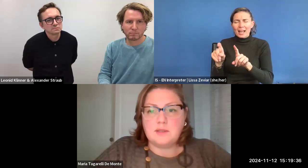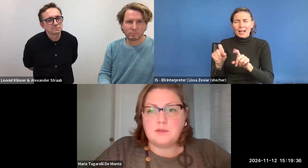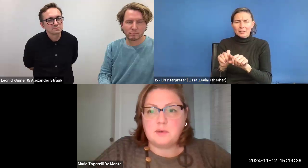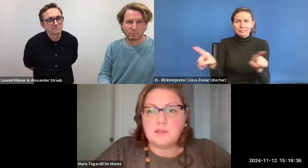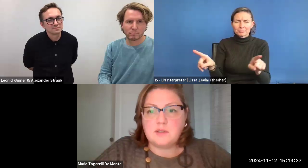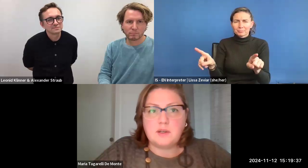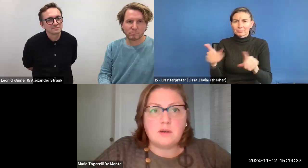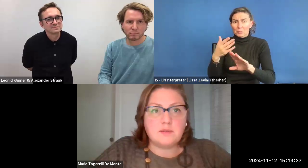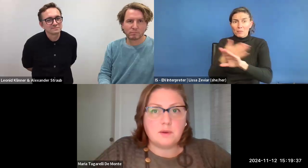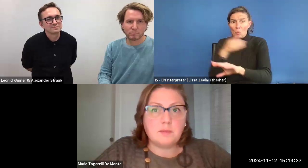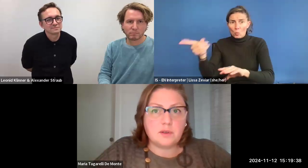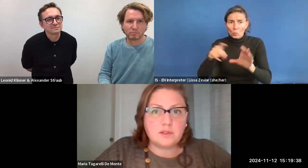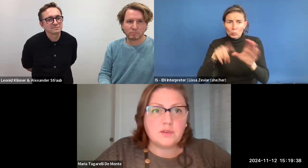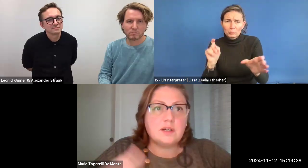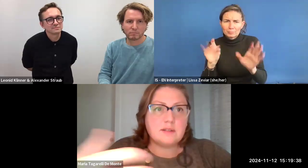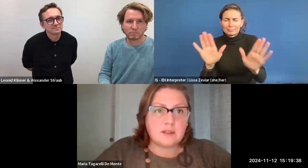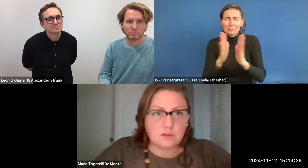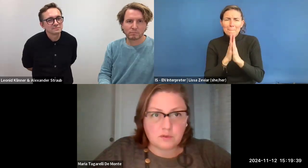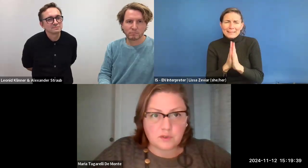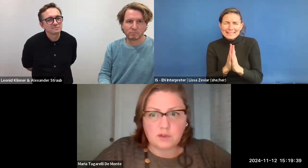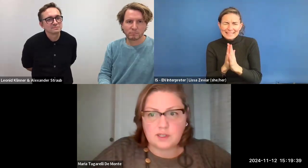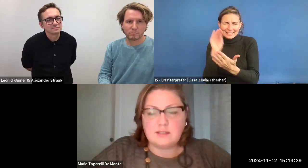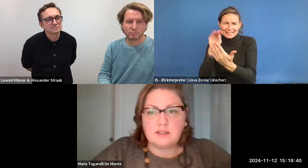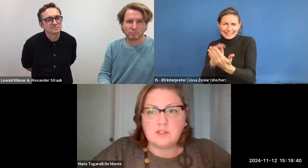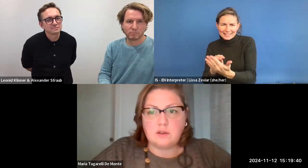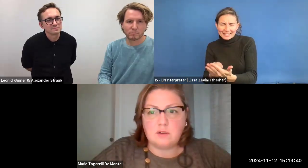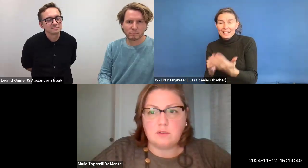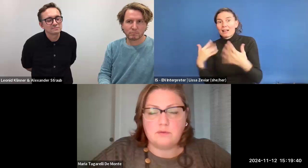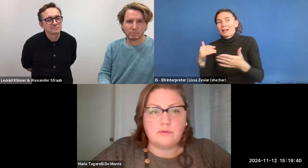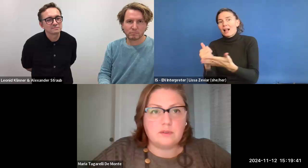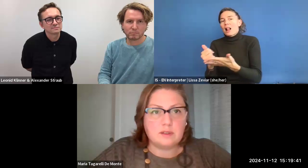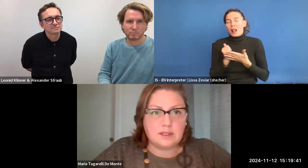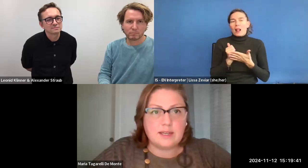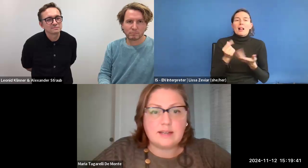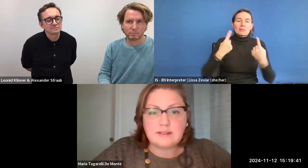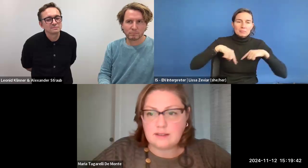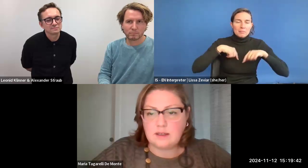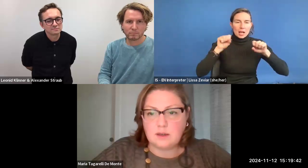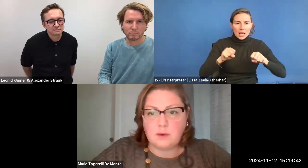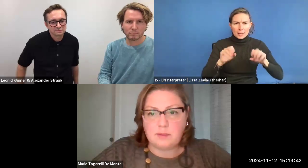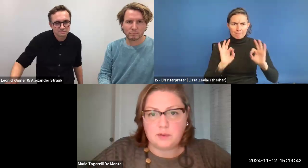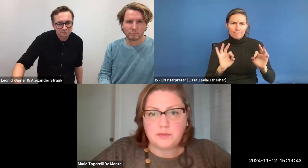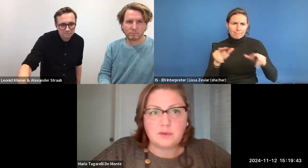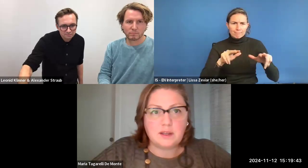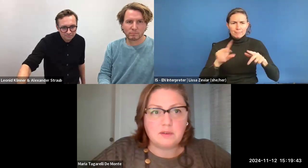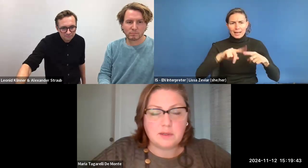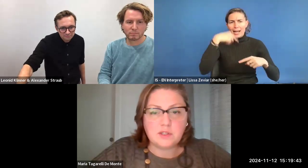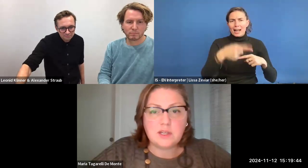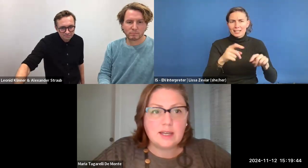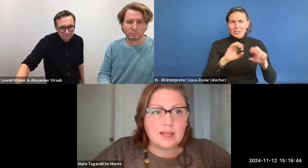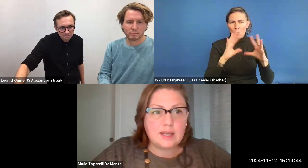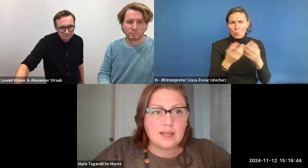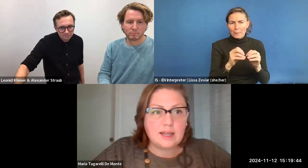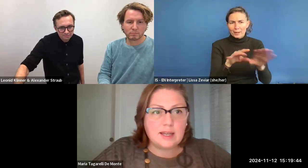some time to answer the questionnaire. It's very important for us and also for the organization of the next webinar. So thank